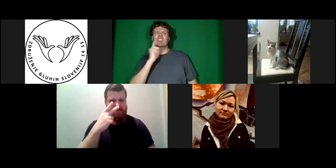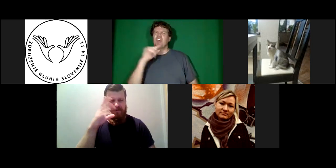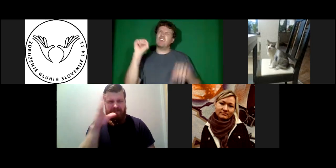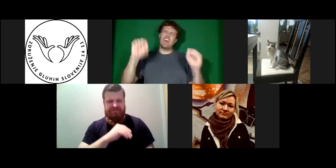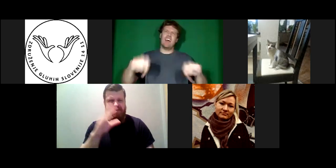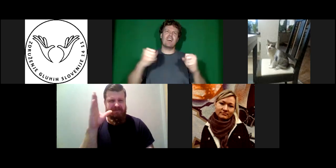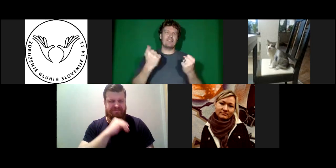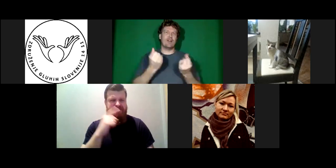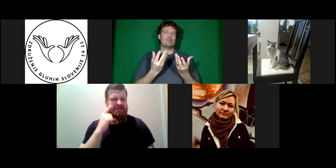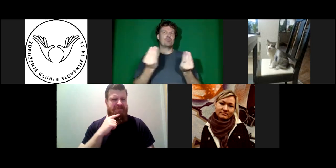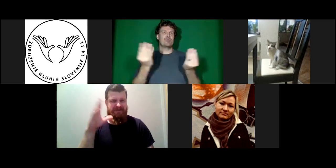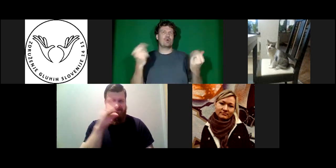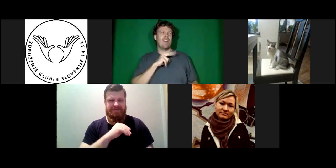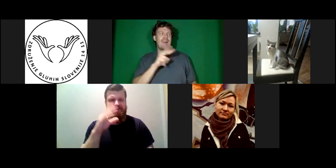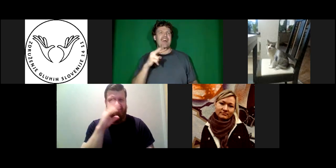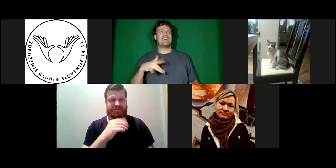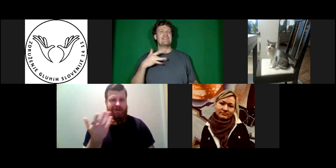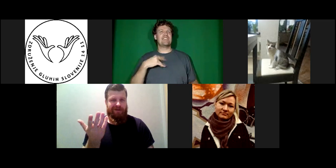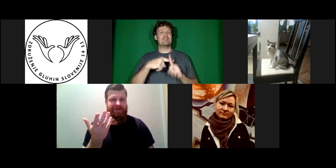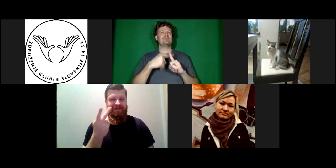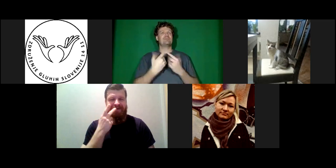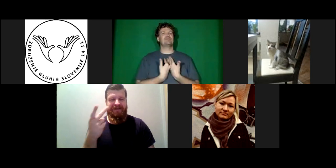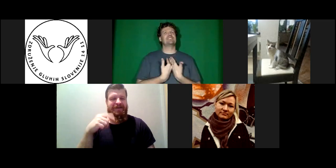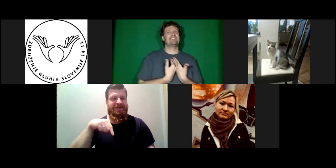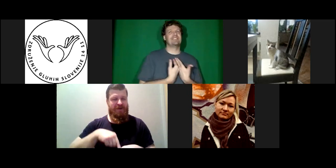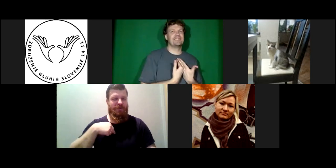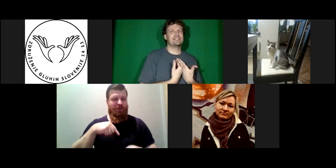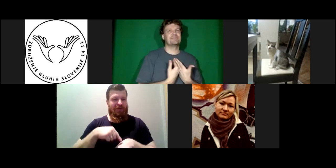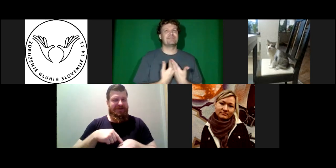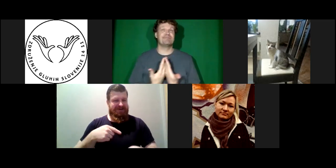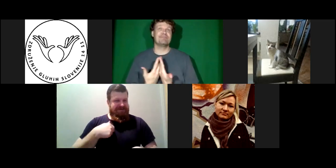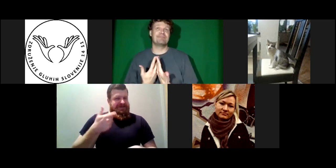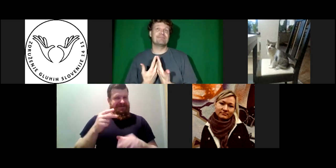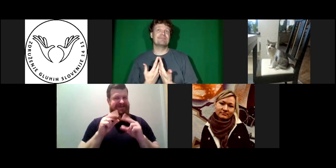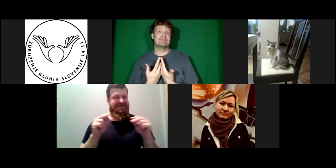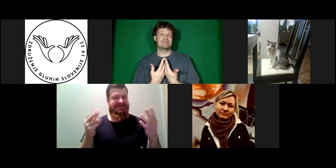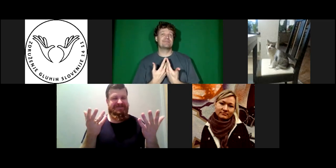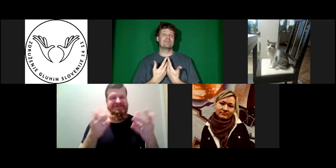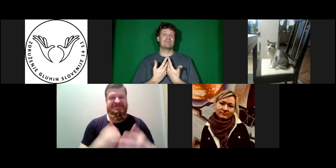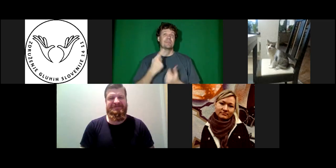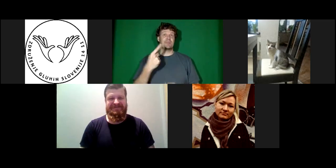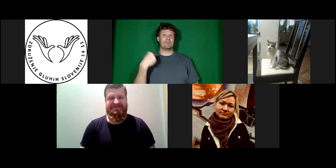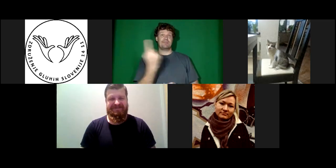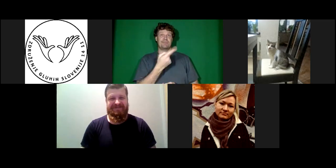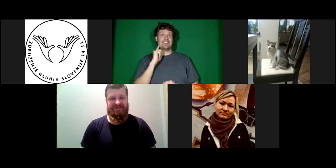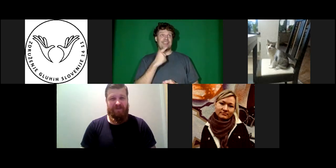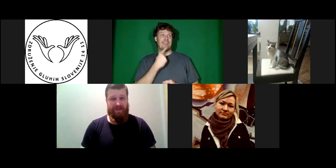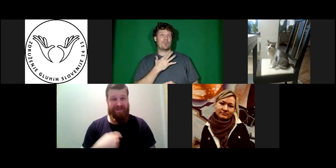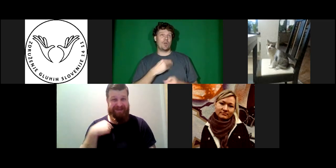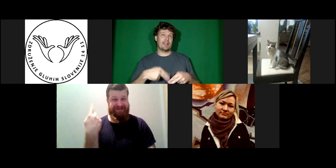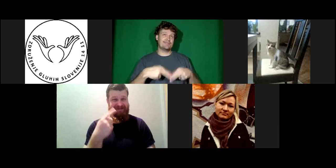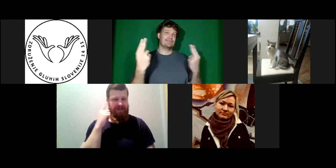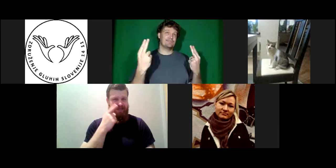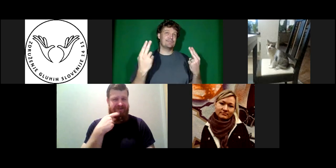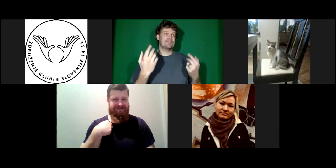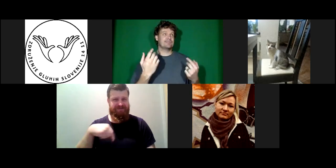again, I tell people, deaf people can dance, deaf people can really do everything. And because of that experience, people have seen, oh yeah, it's true. I have